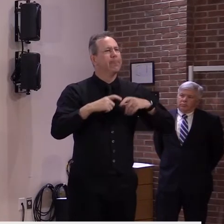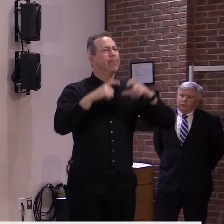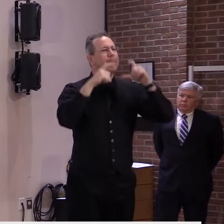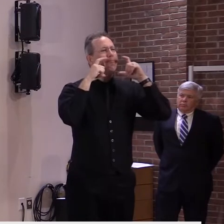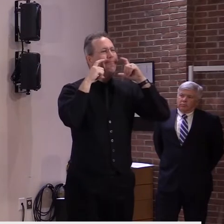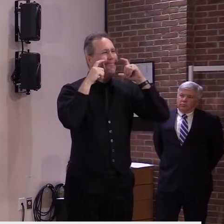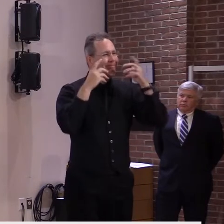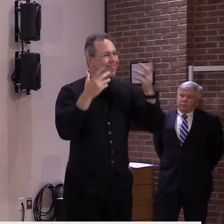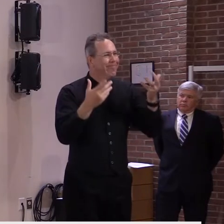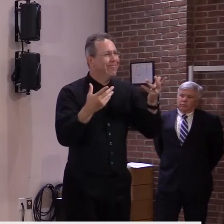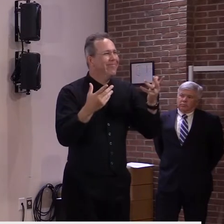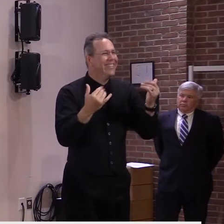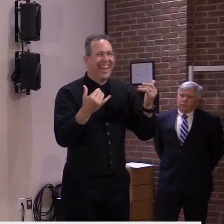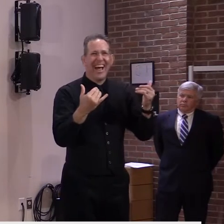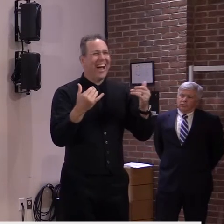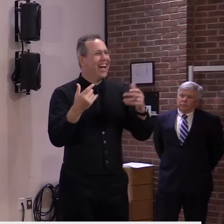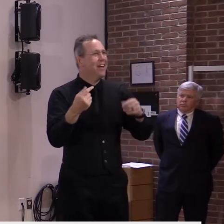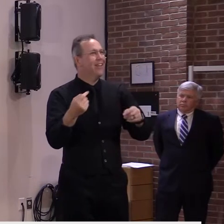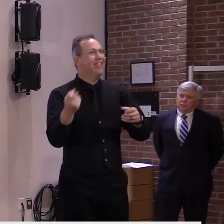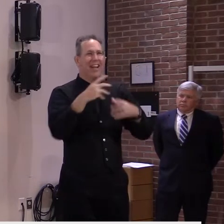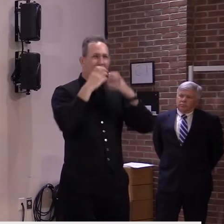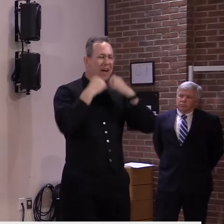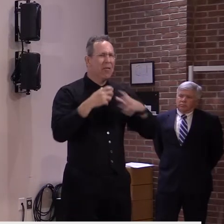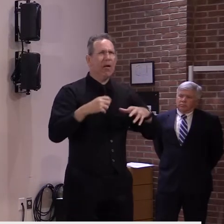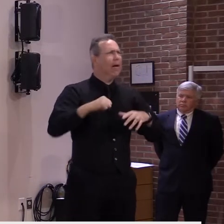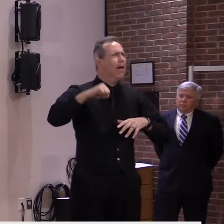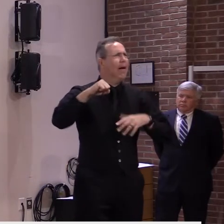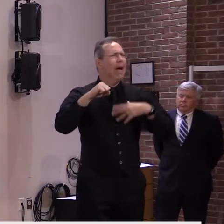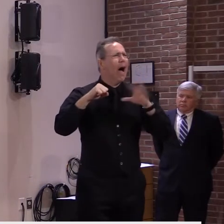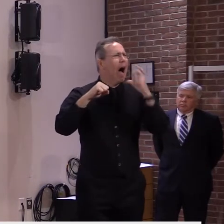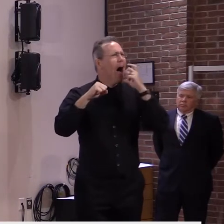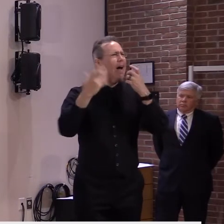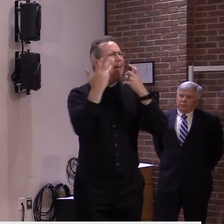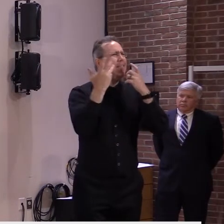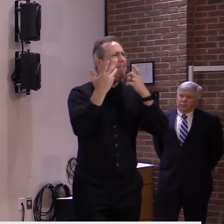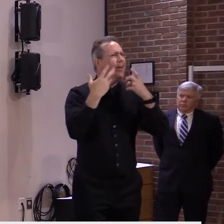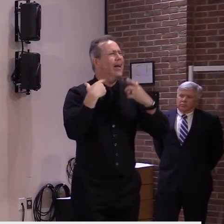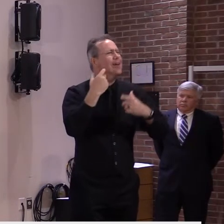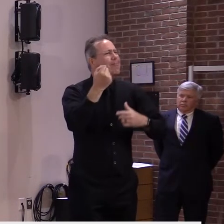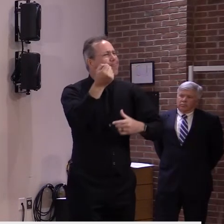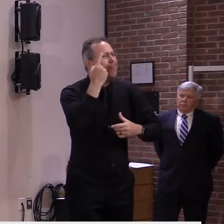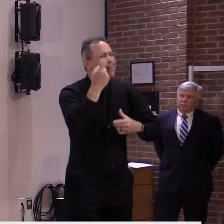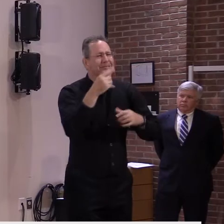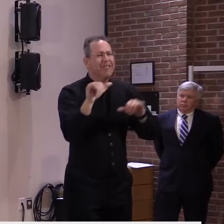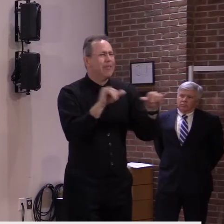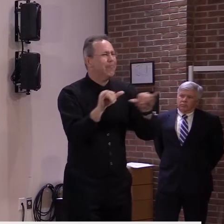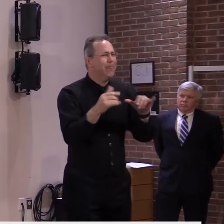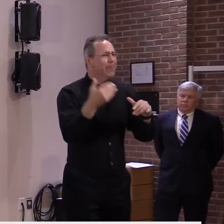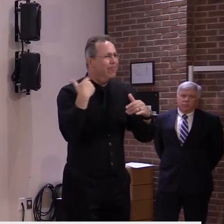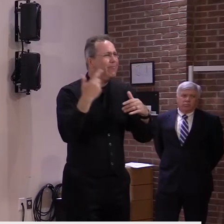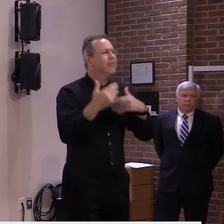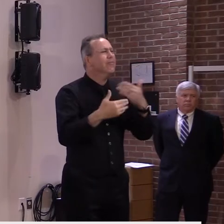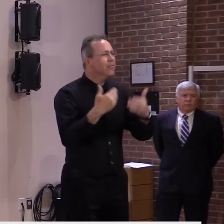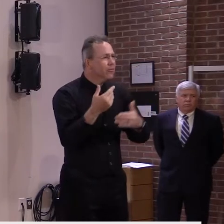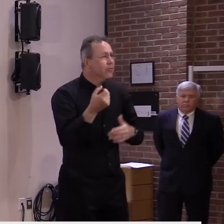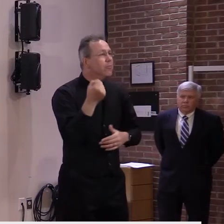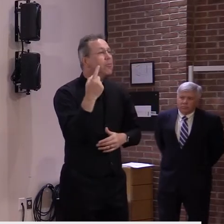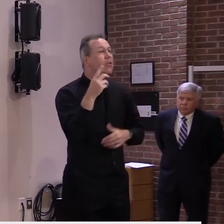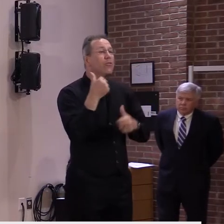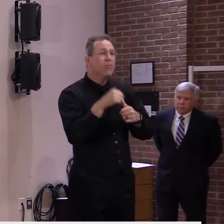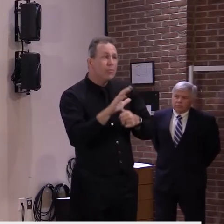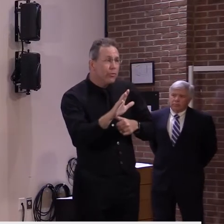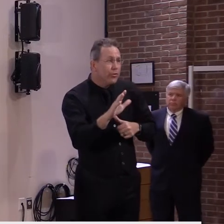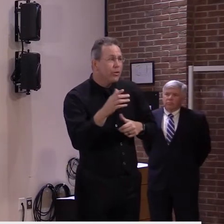new environment. I just want to remind everyone, first of all, we still have a masking policy. So if you're unvaccinated, if you're not